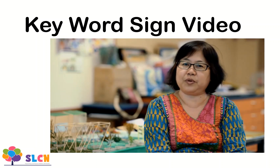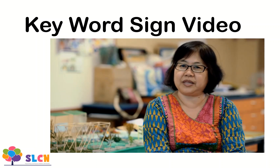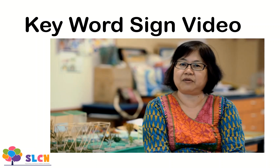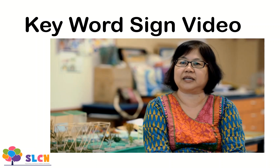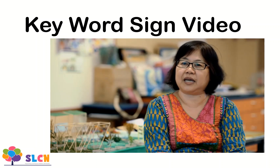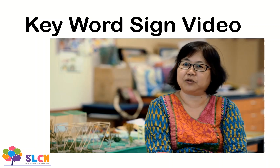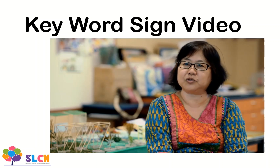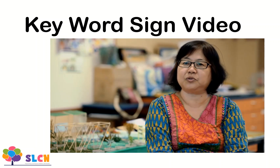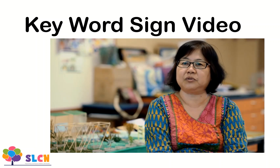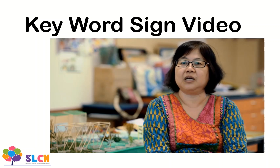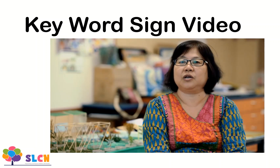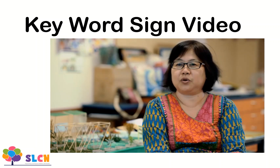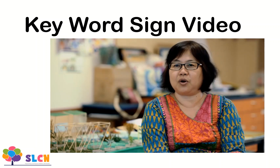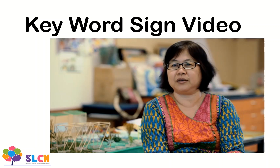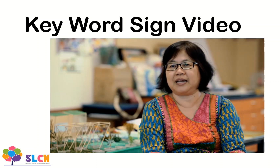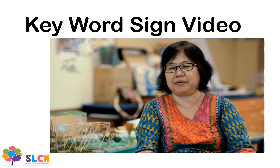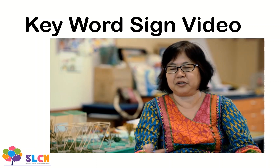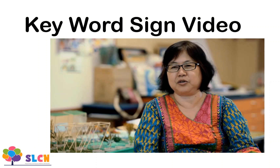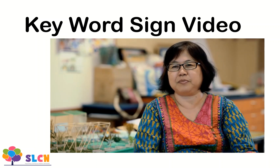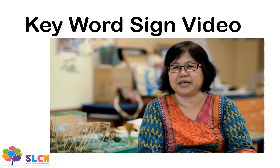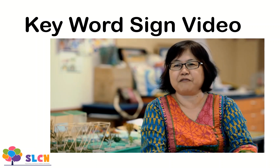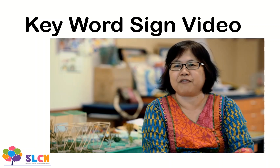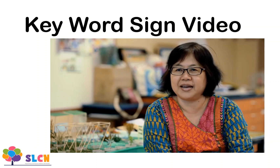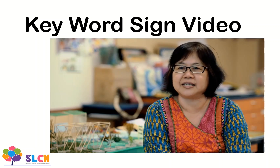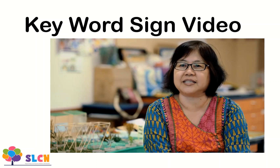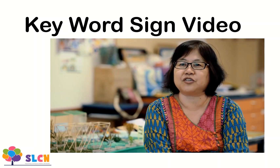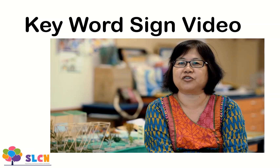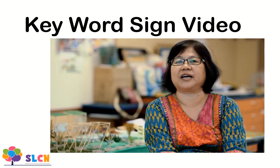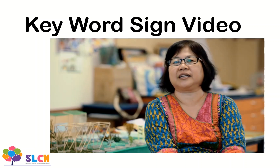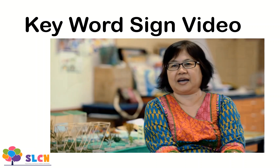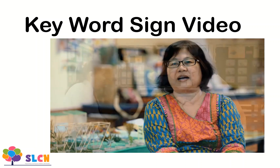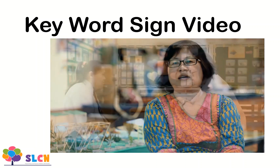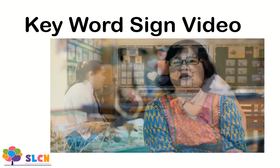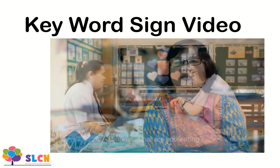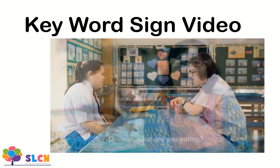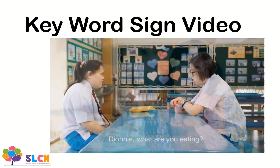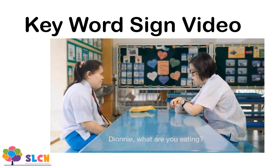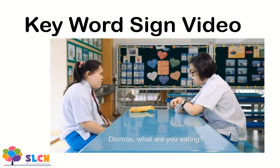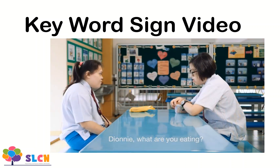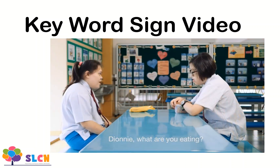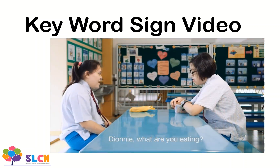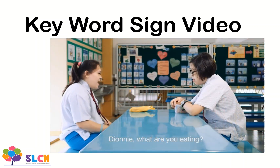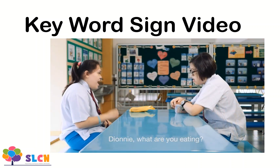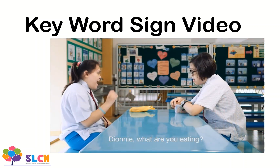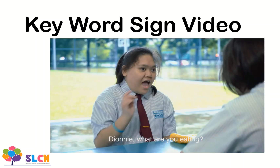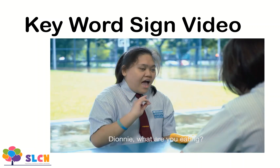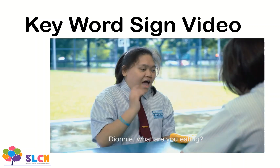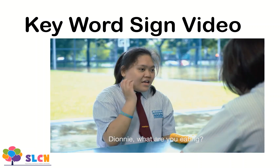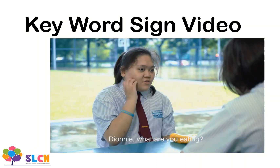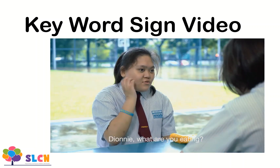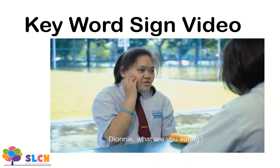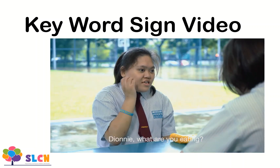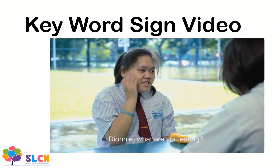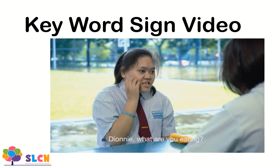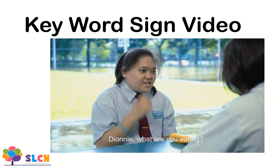without, they can also go on like, making friends, etc. Mommy, what are you eating?